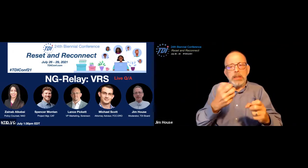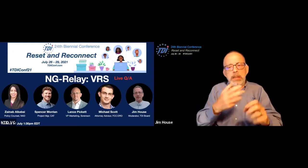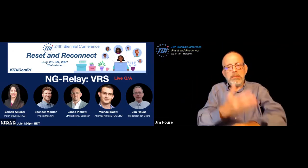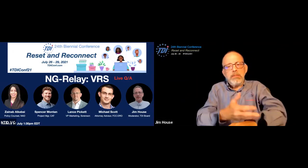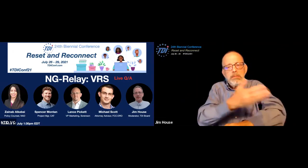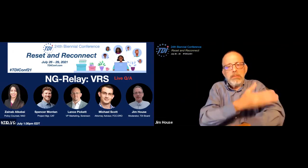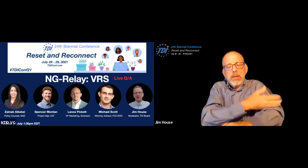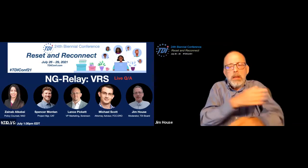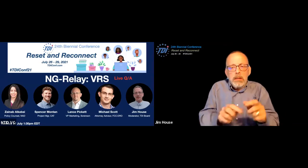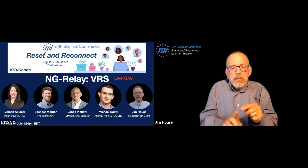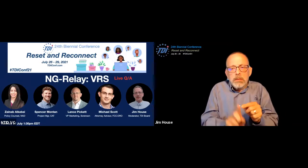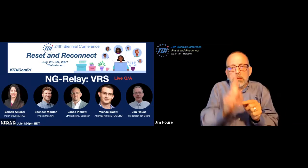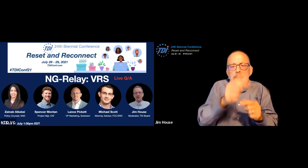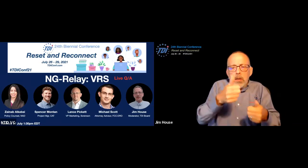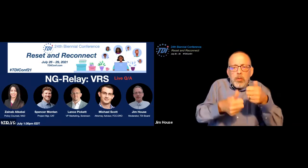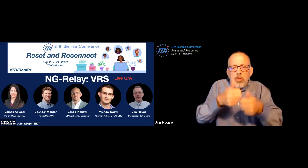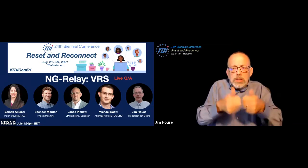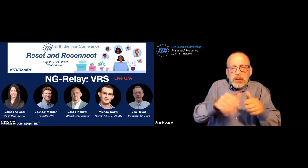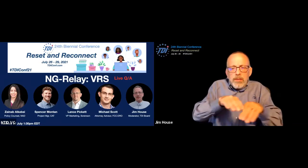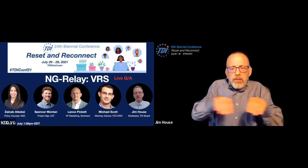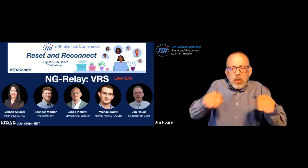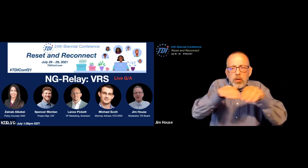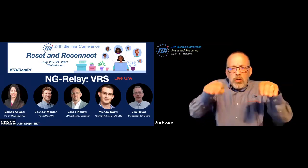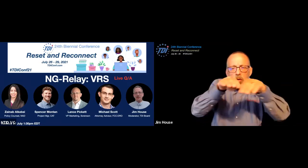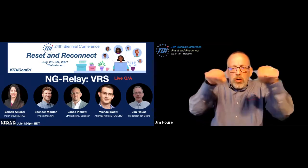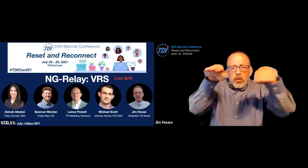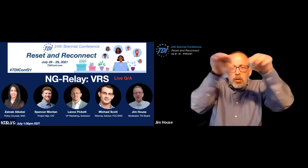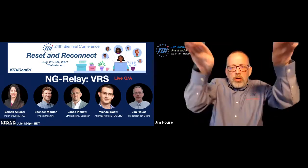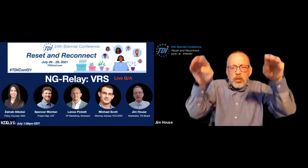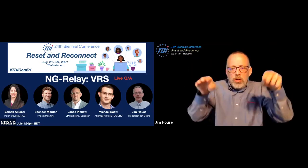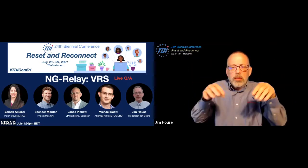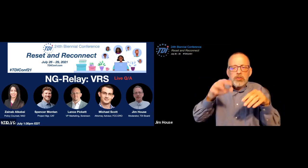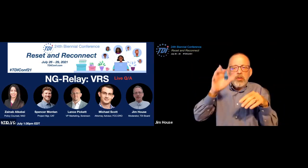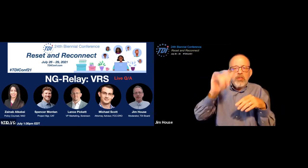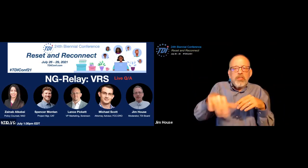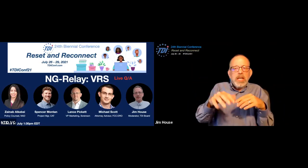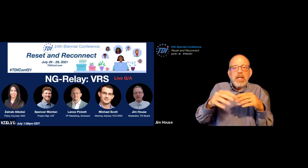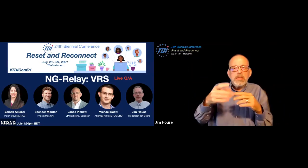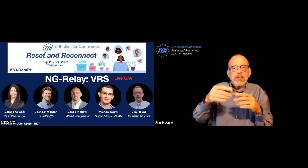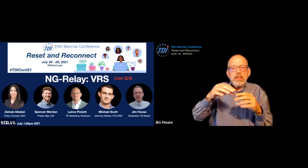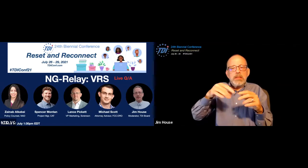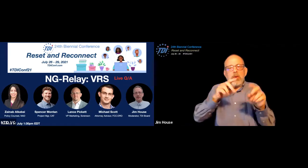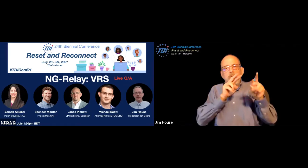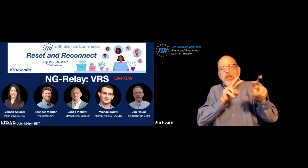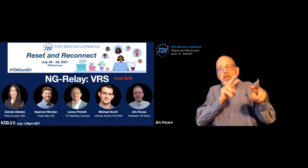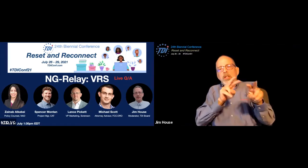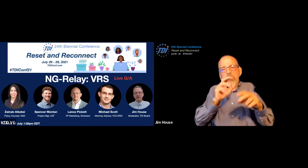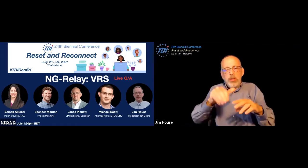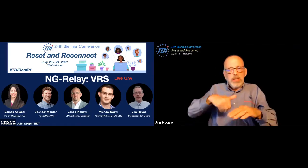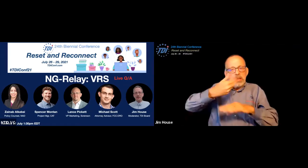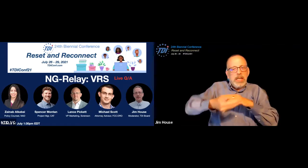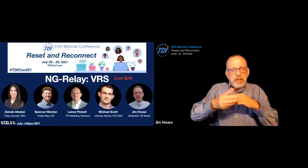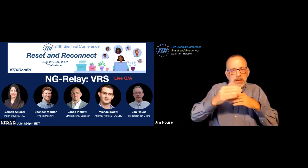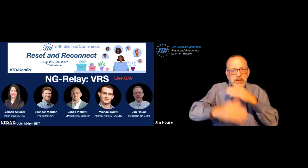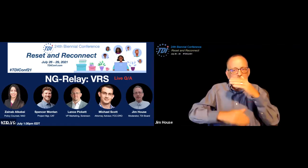by address. But how do we improve this? Like on the Z-axis, that goes up. So at